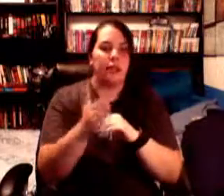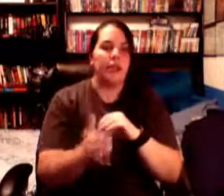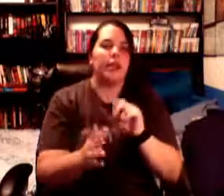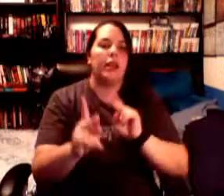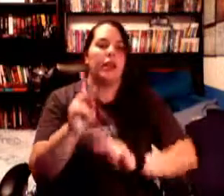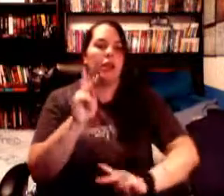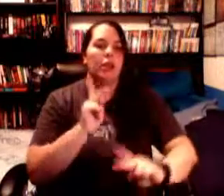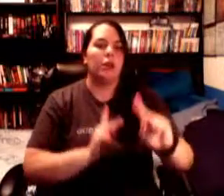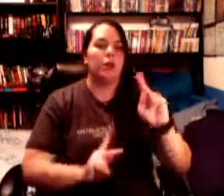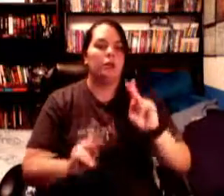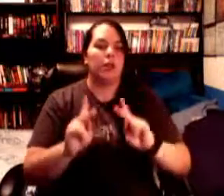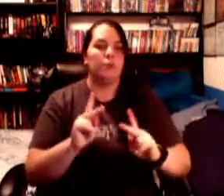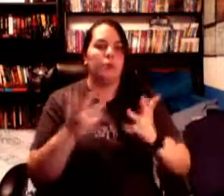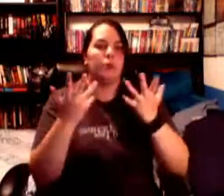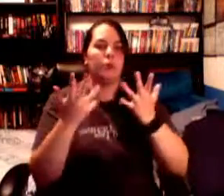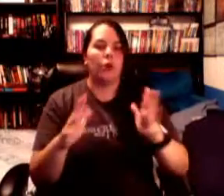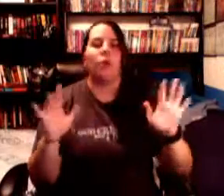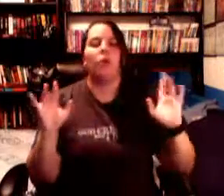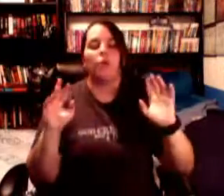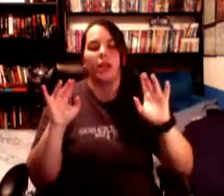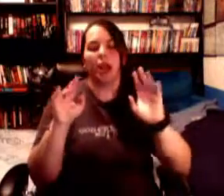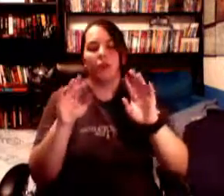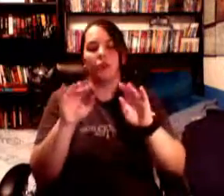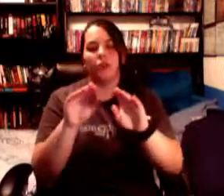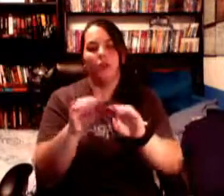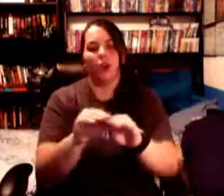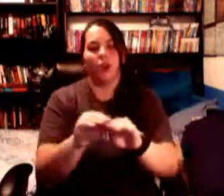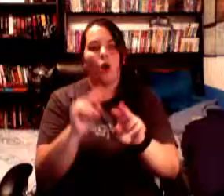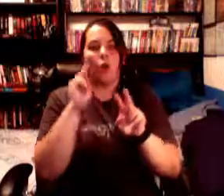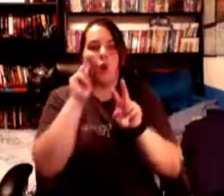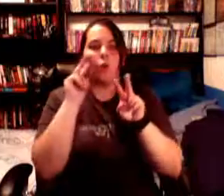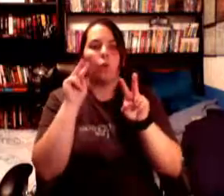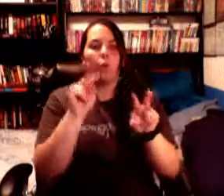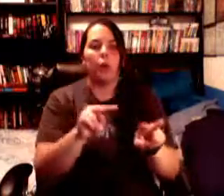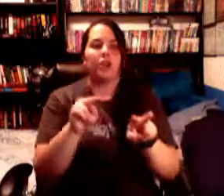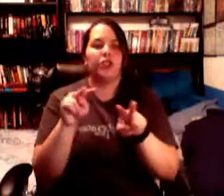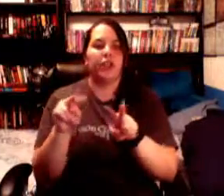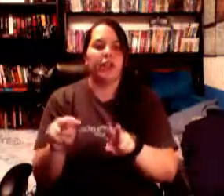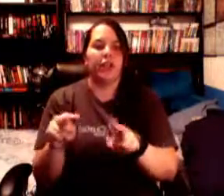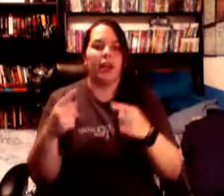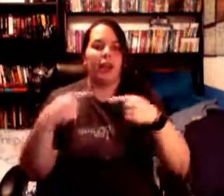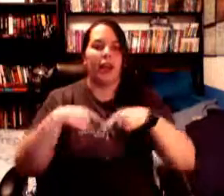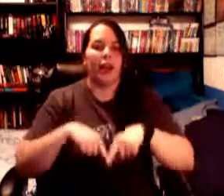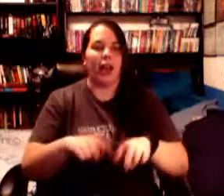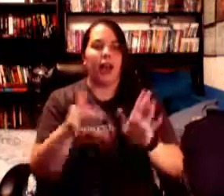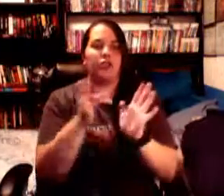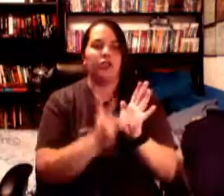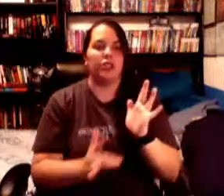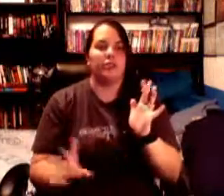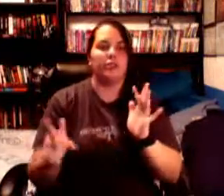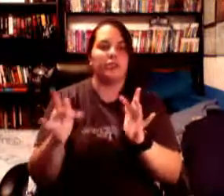hillside, people were gathered, watching as